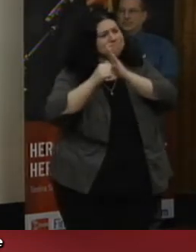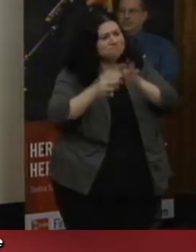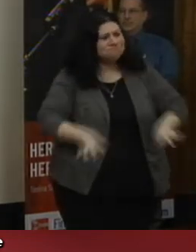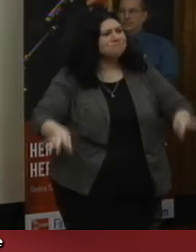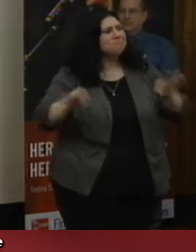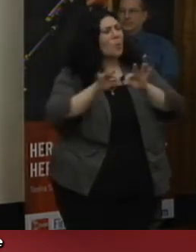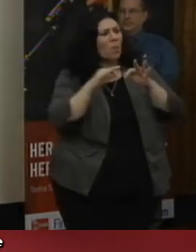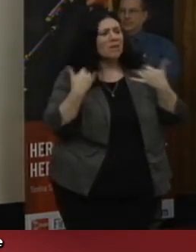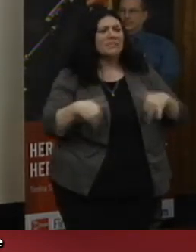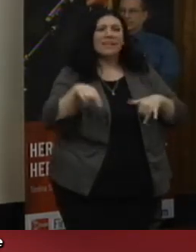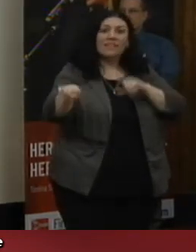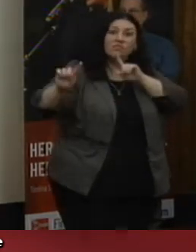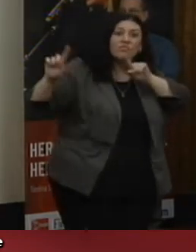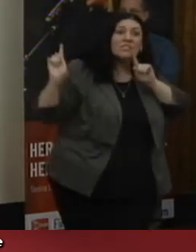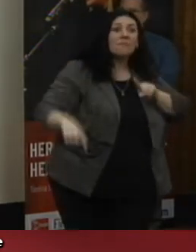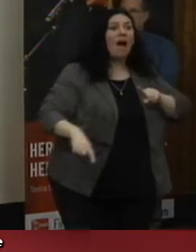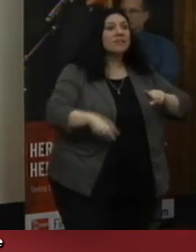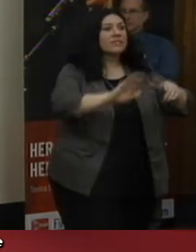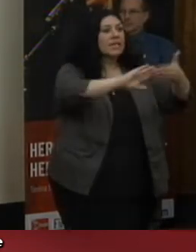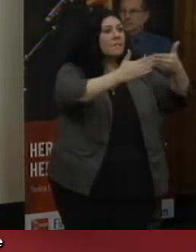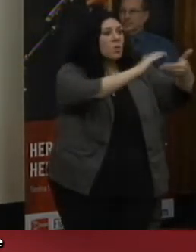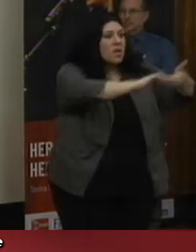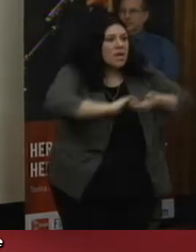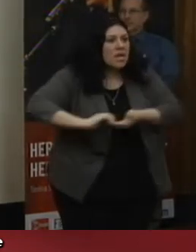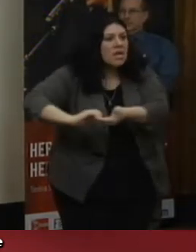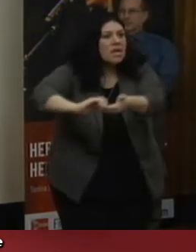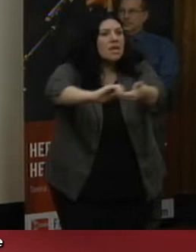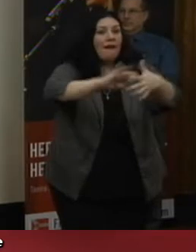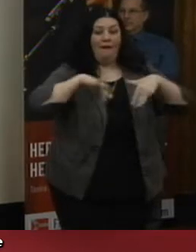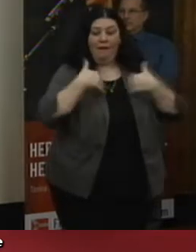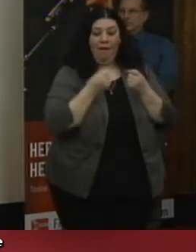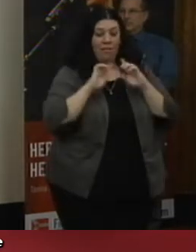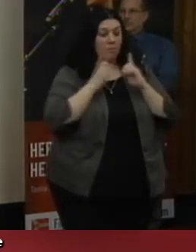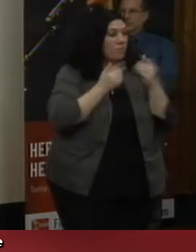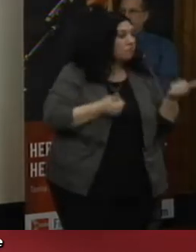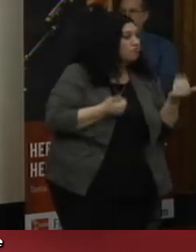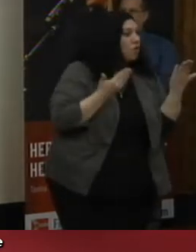that this response is a community-wide effort. The health department, we have